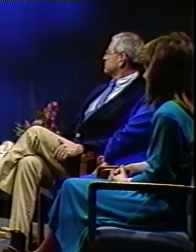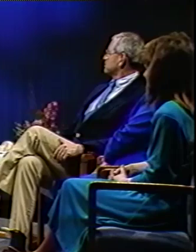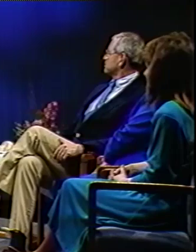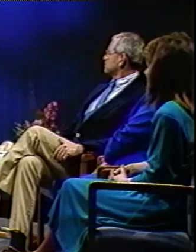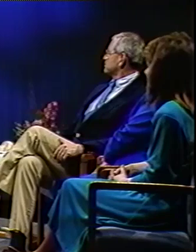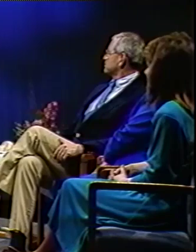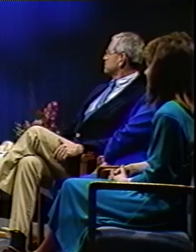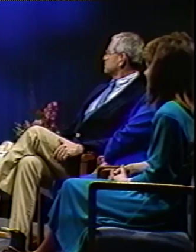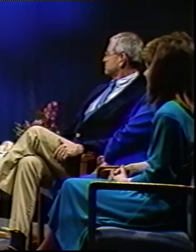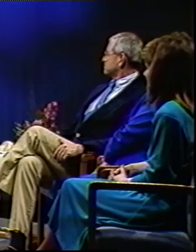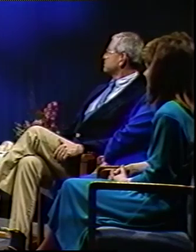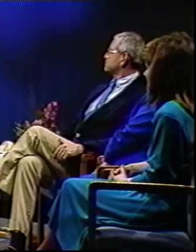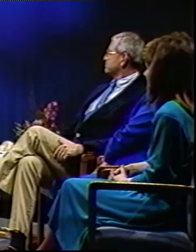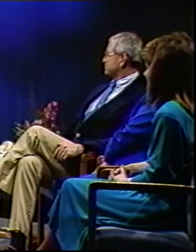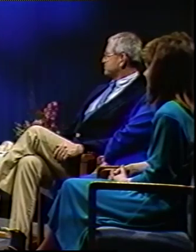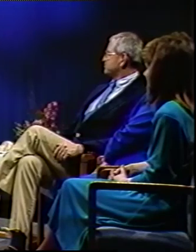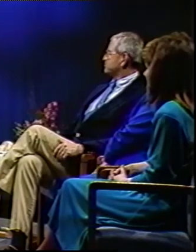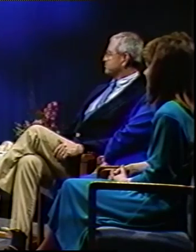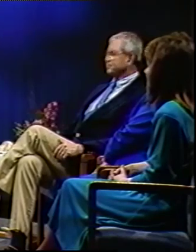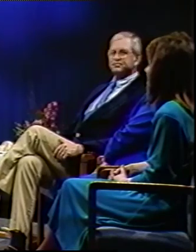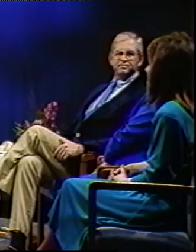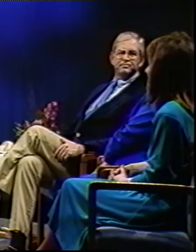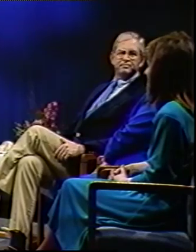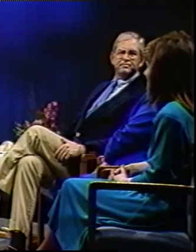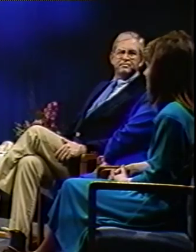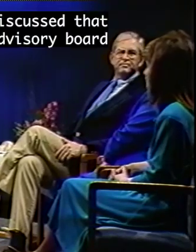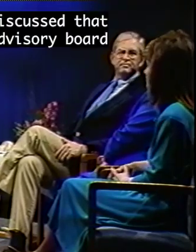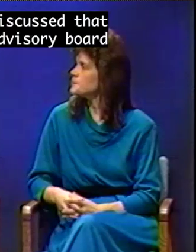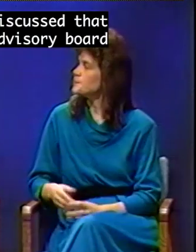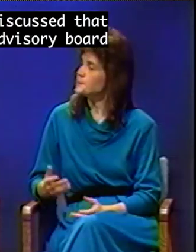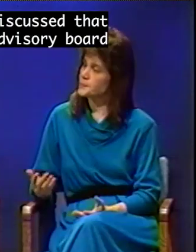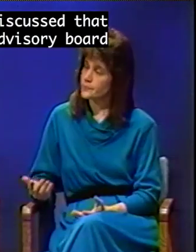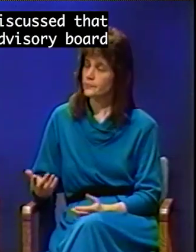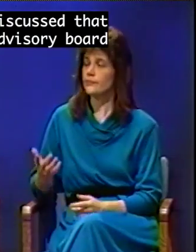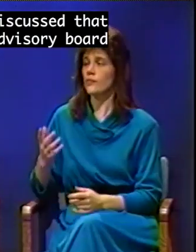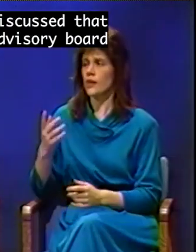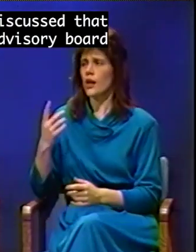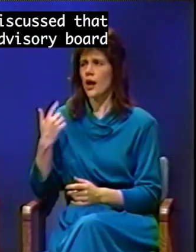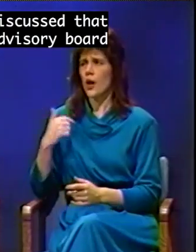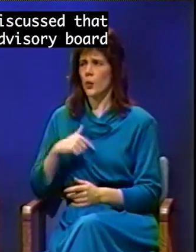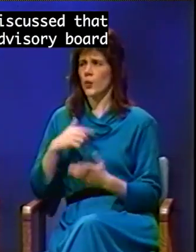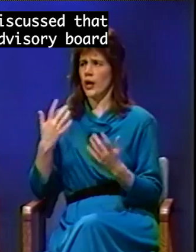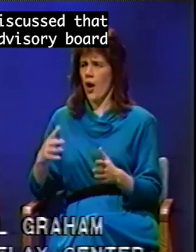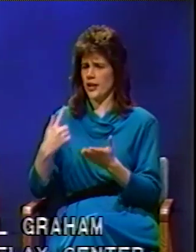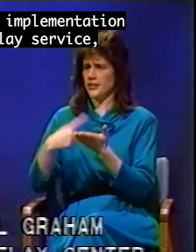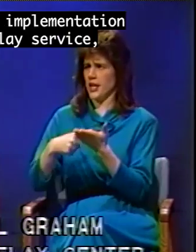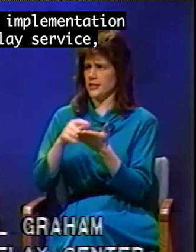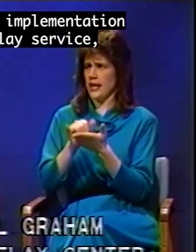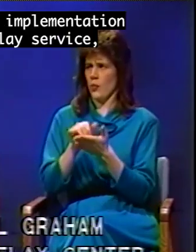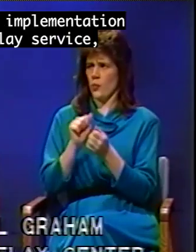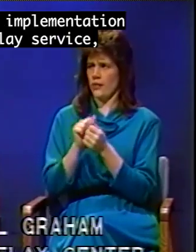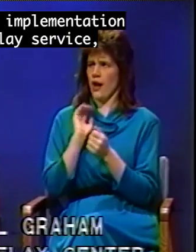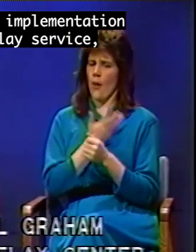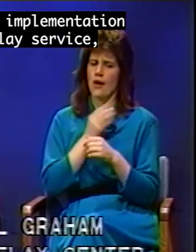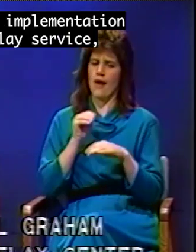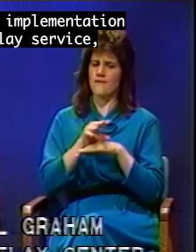a number. Why do they give a number instead of their name? Well, we discussed that with the advisory board prior to